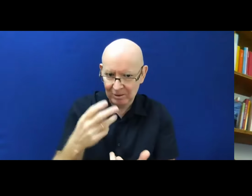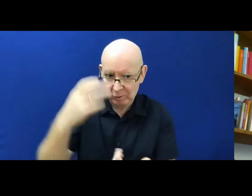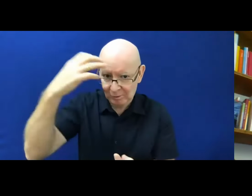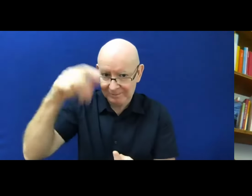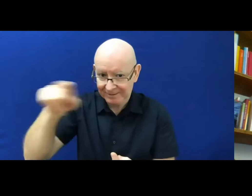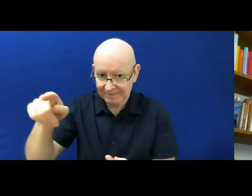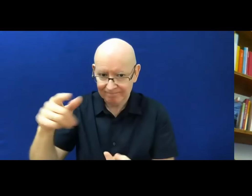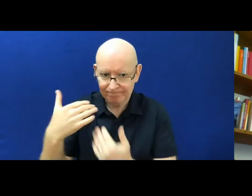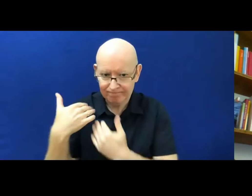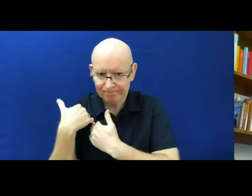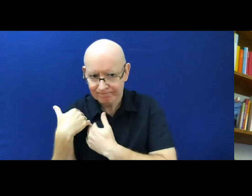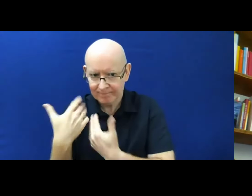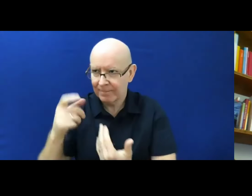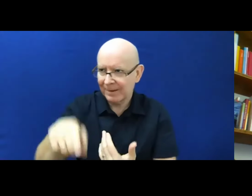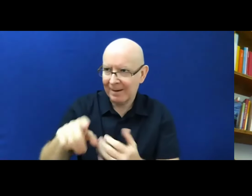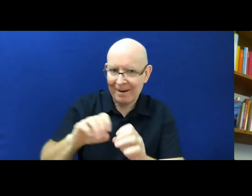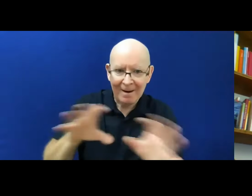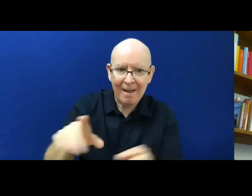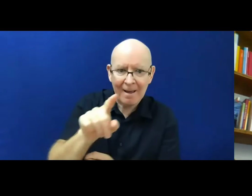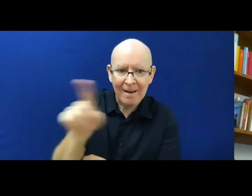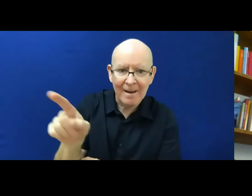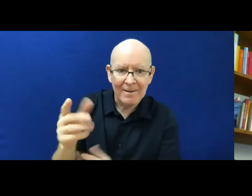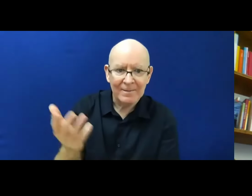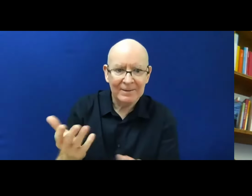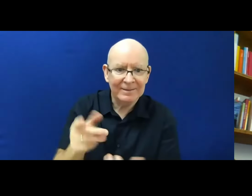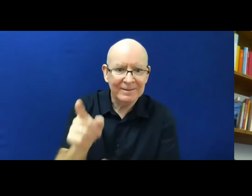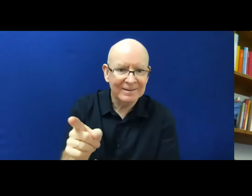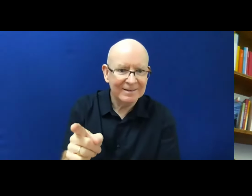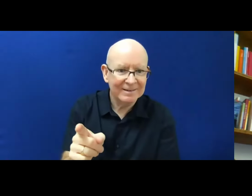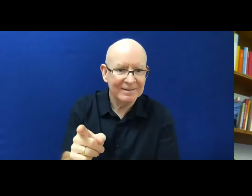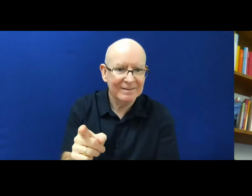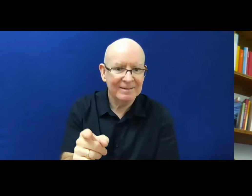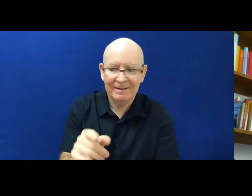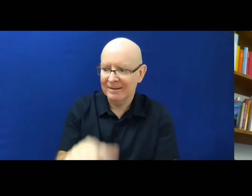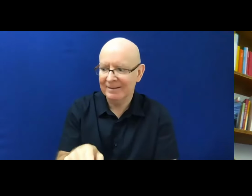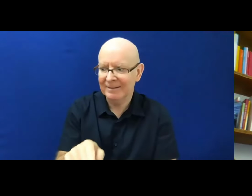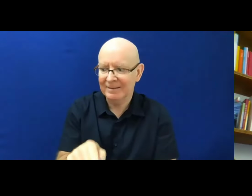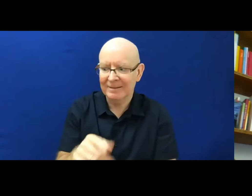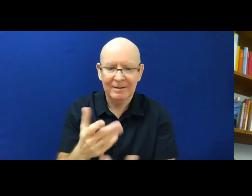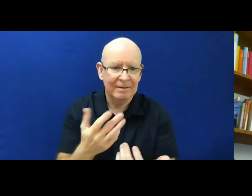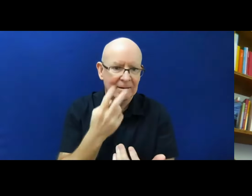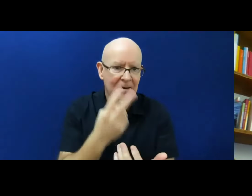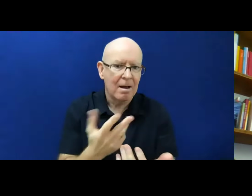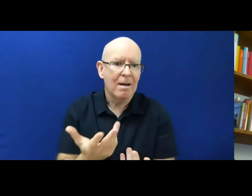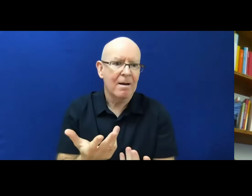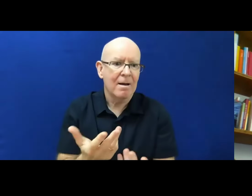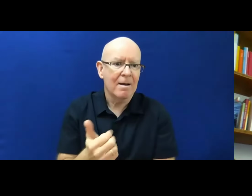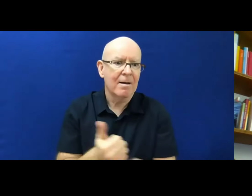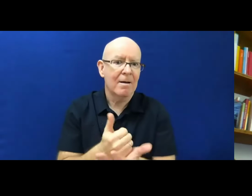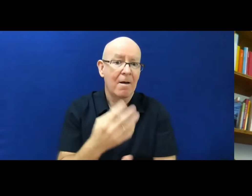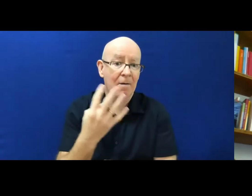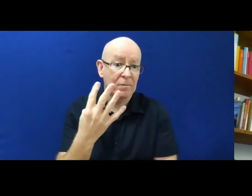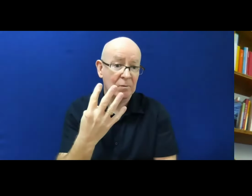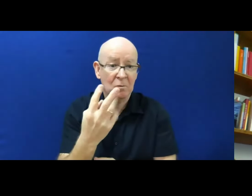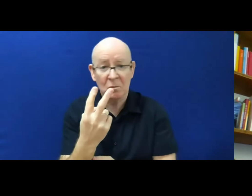The next question, what are the pros and cons of engaging with academic researchers from a